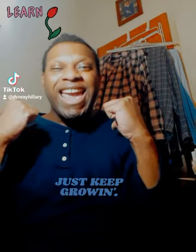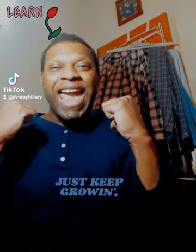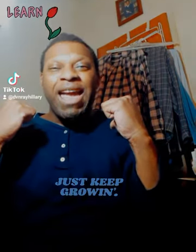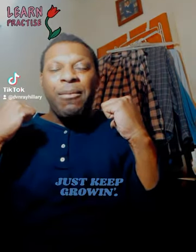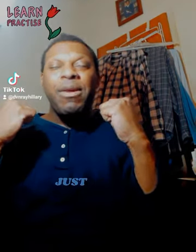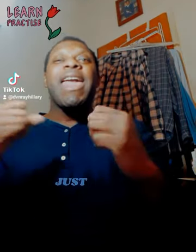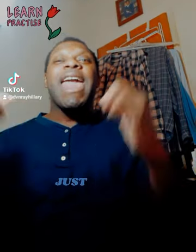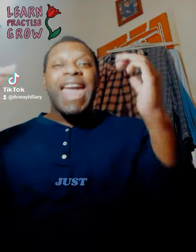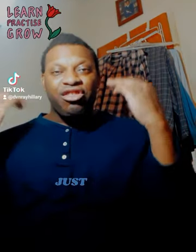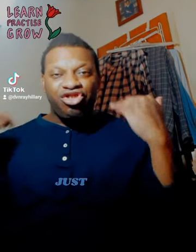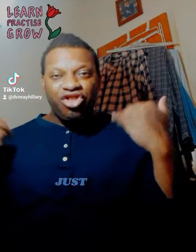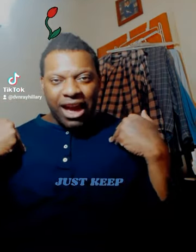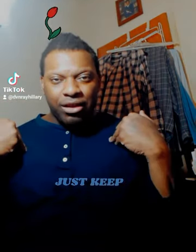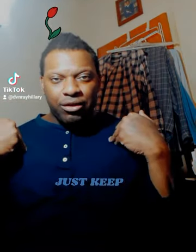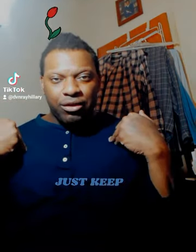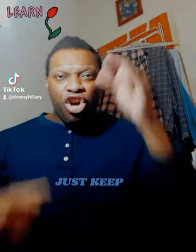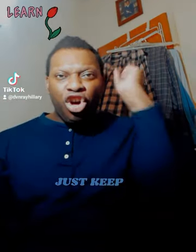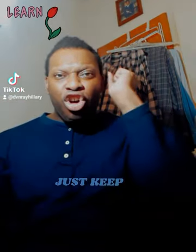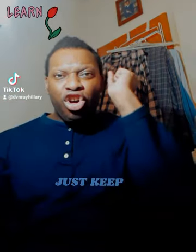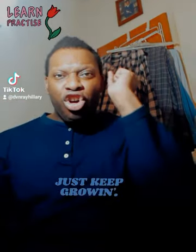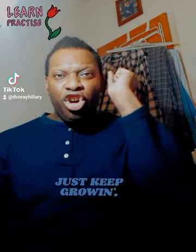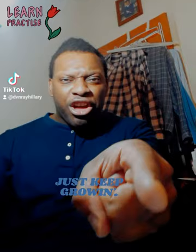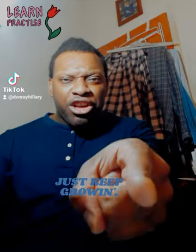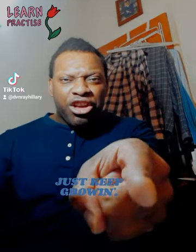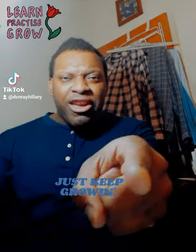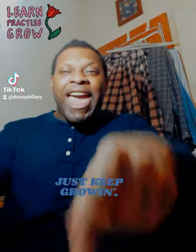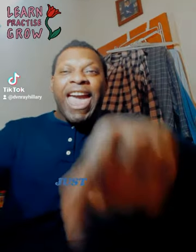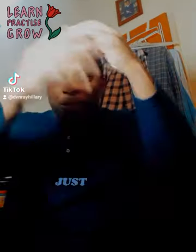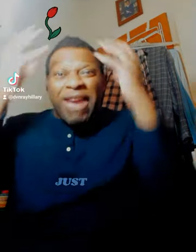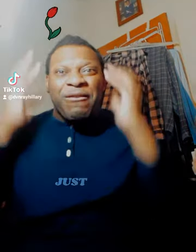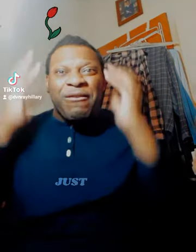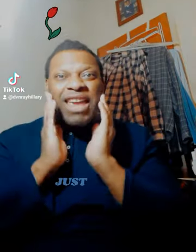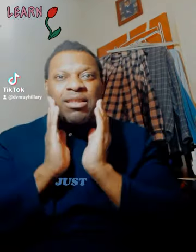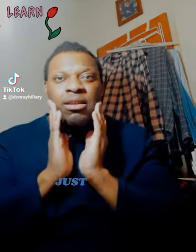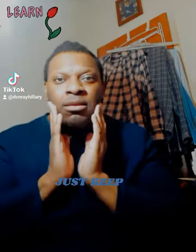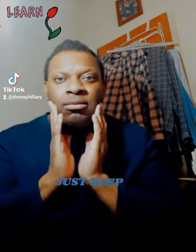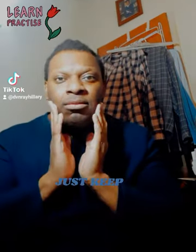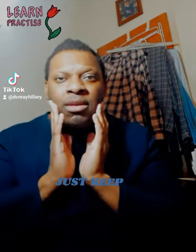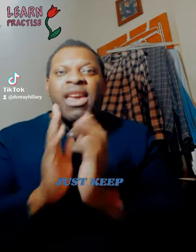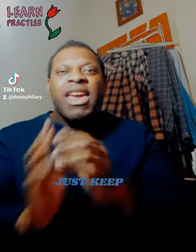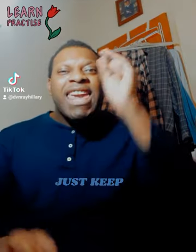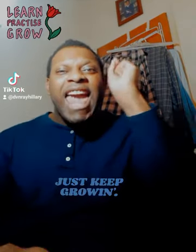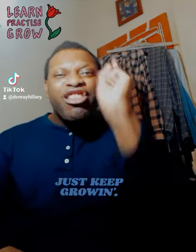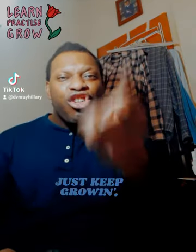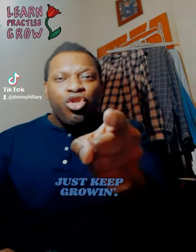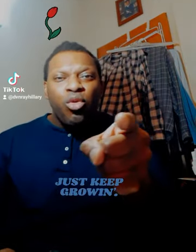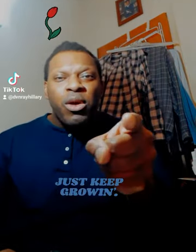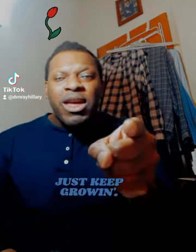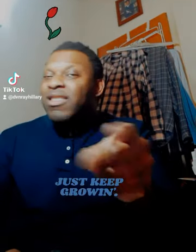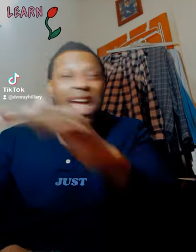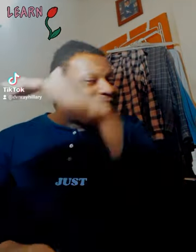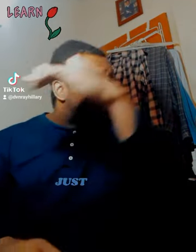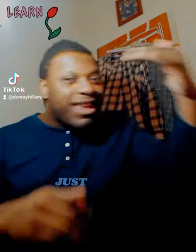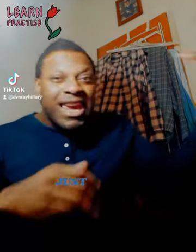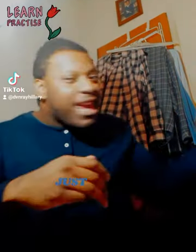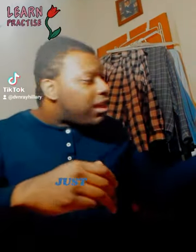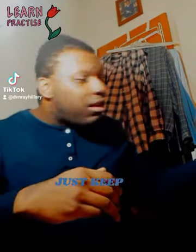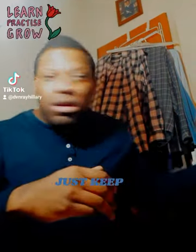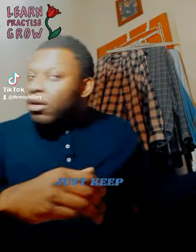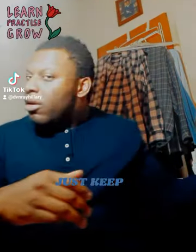I am a child. Look at my face. Can you not see